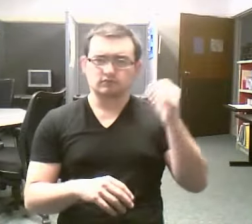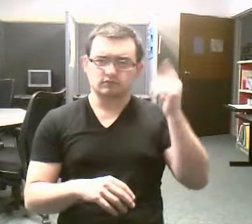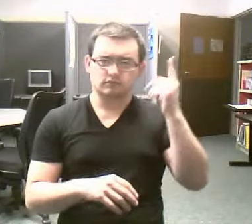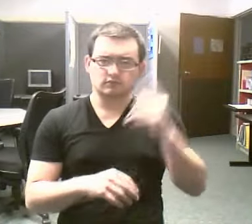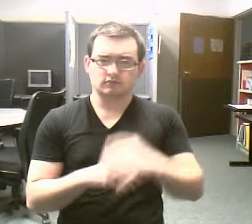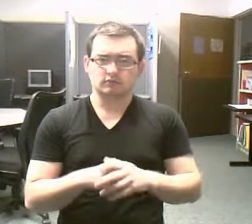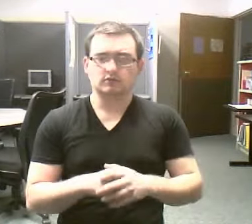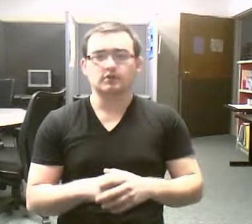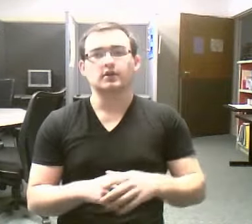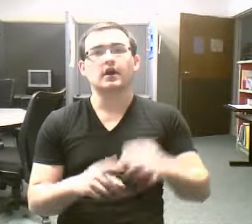Temperatures.